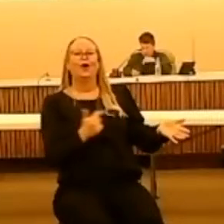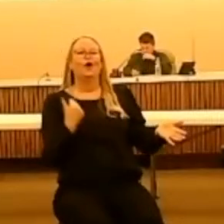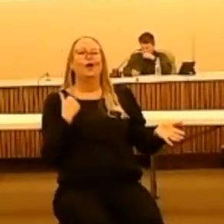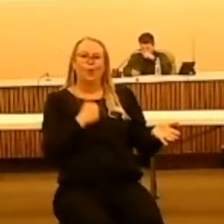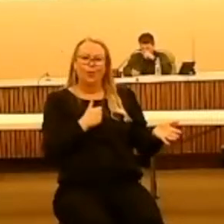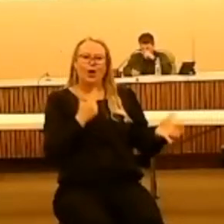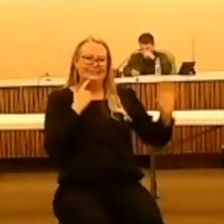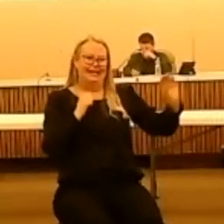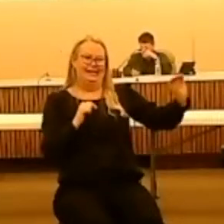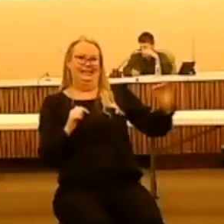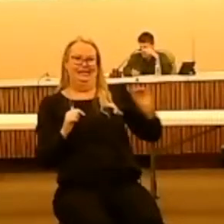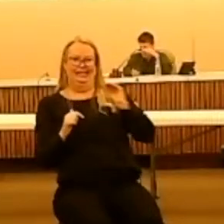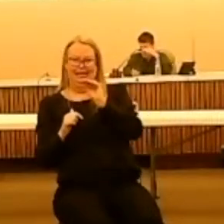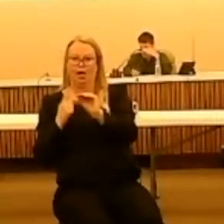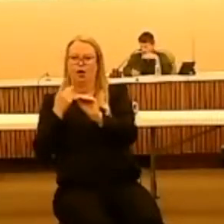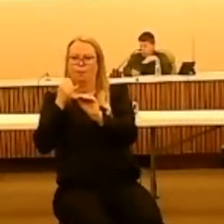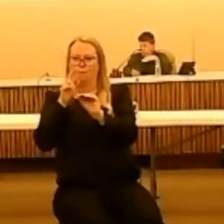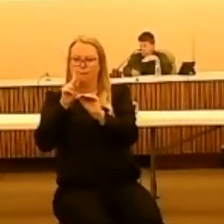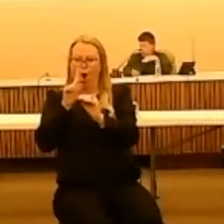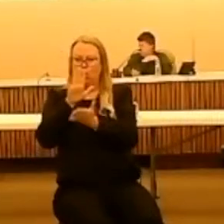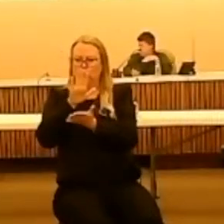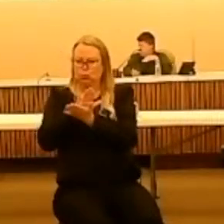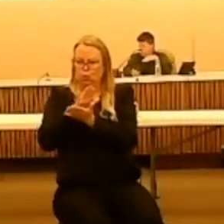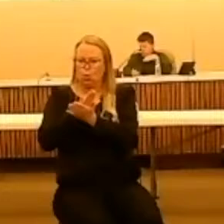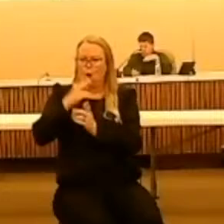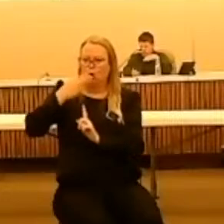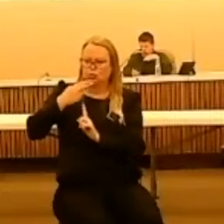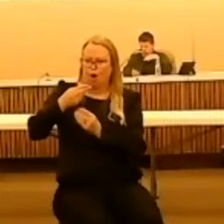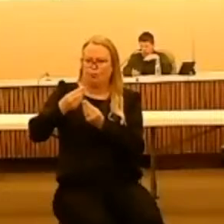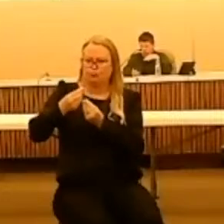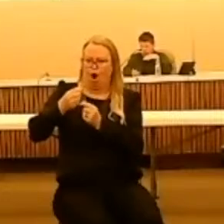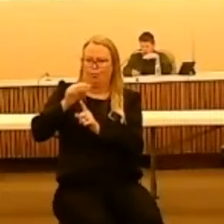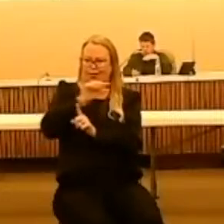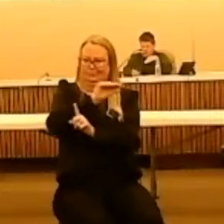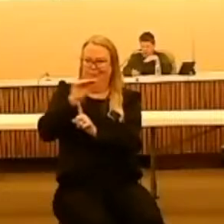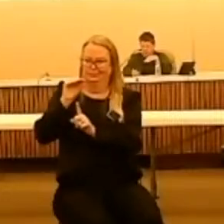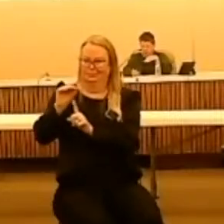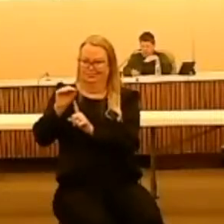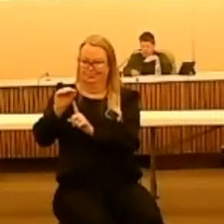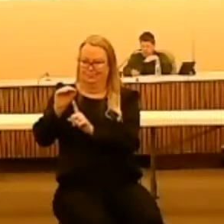Parker School column, historic properties. Right. So now I would